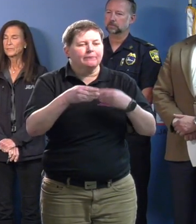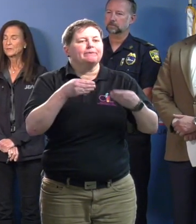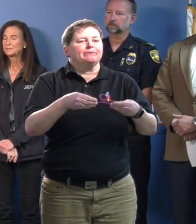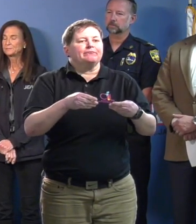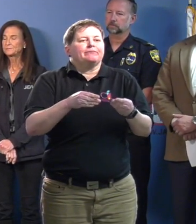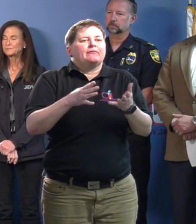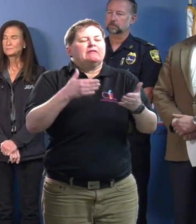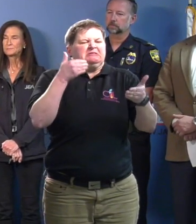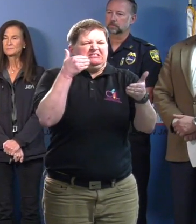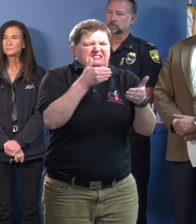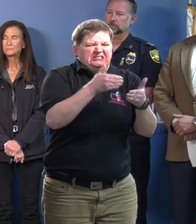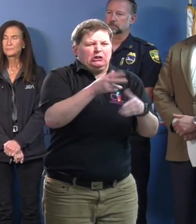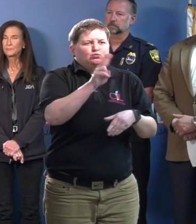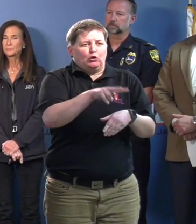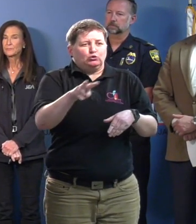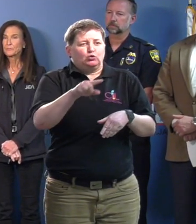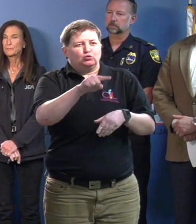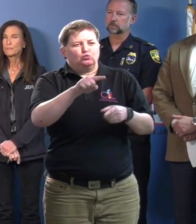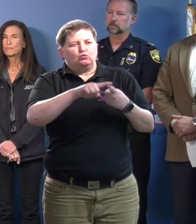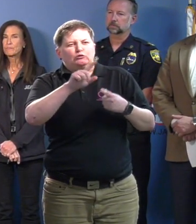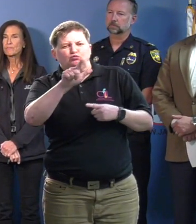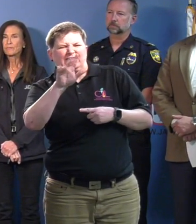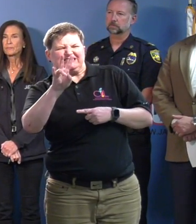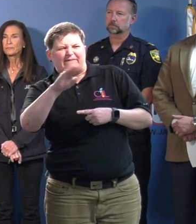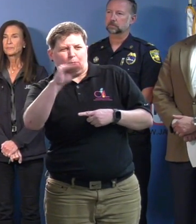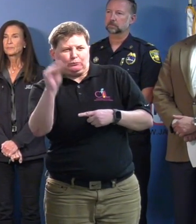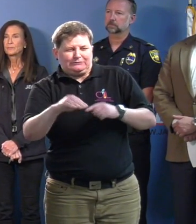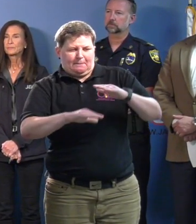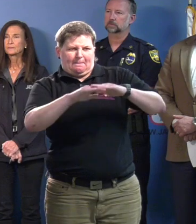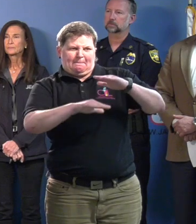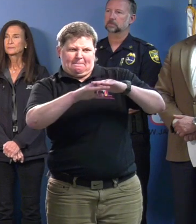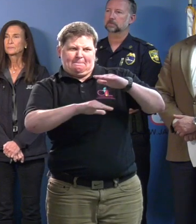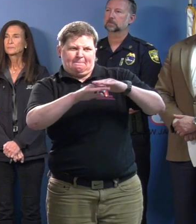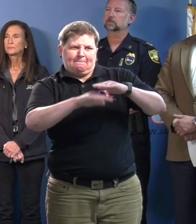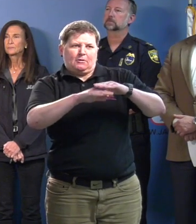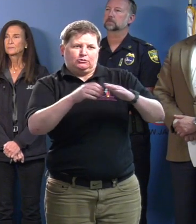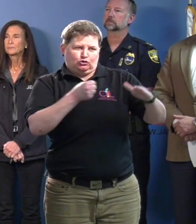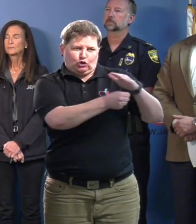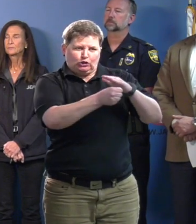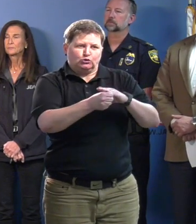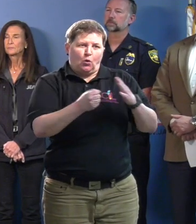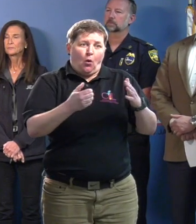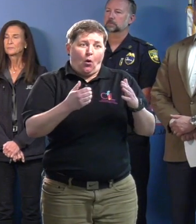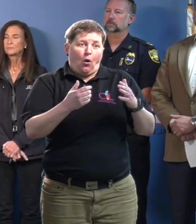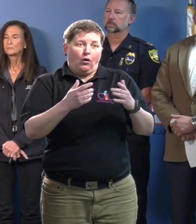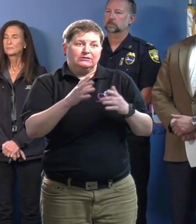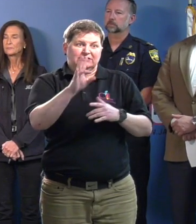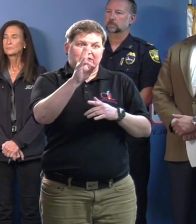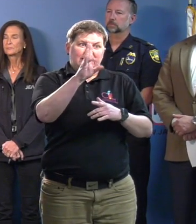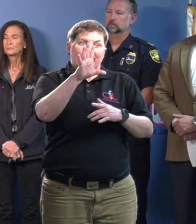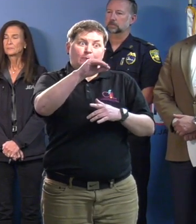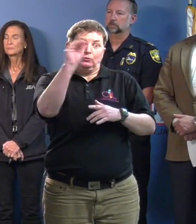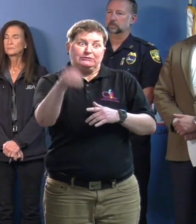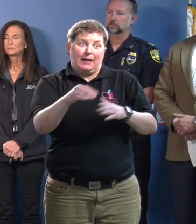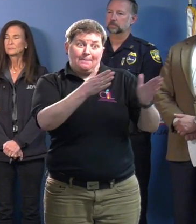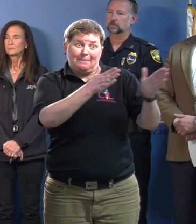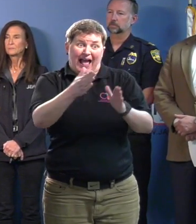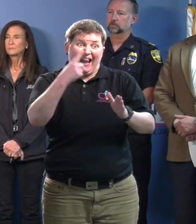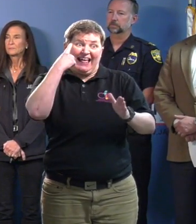27% capacity in a couple of the shelters, which is well under the 75% that we told you we were going to take a look at before